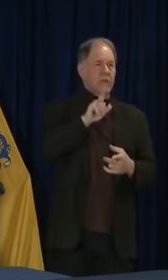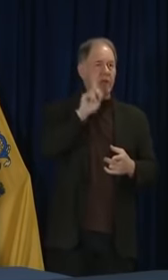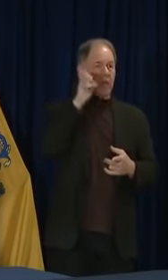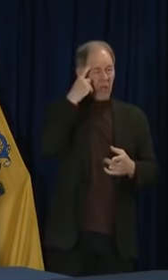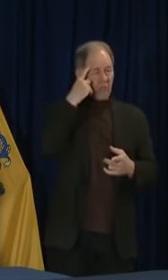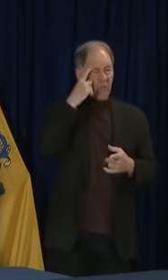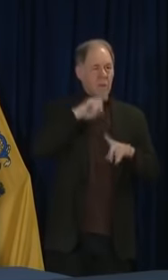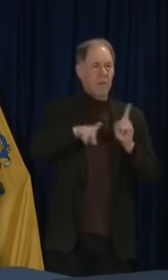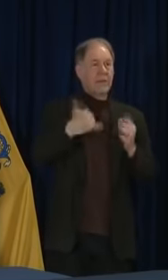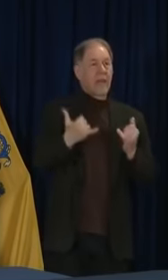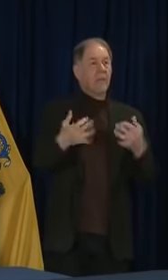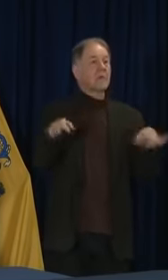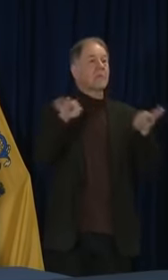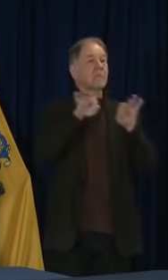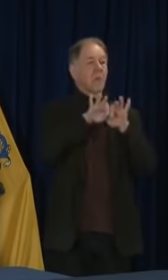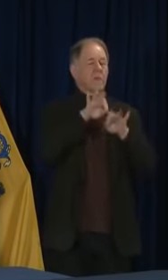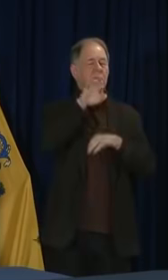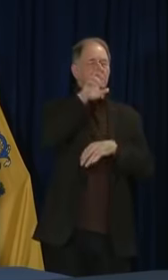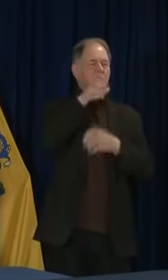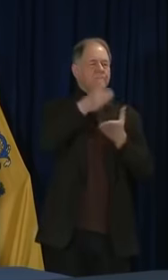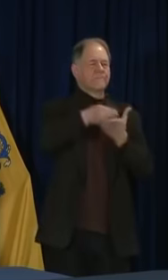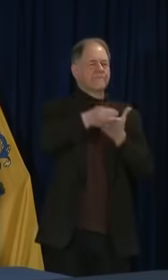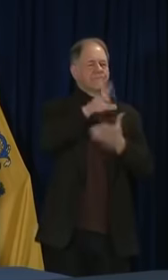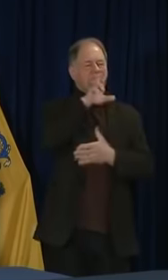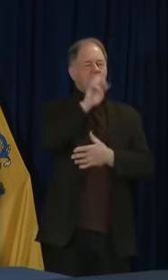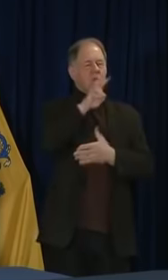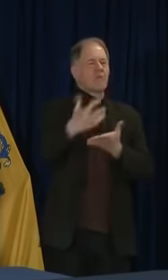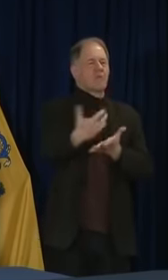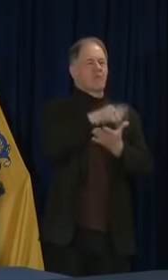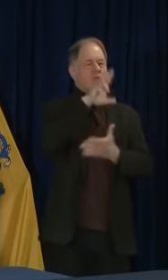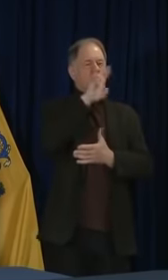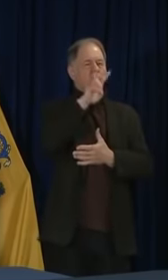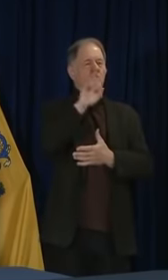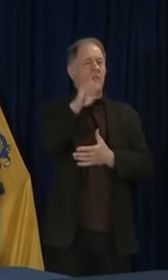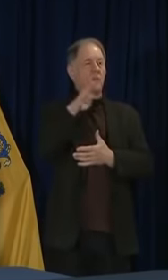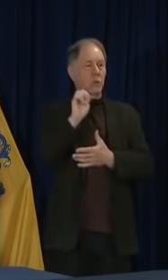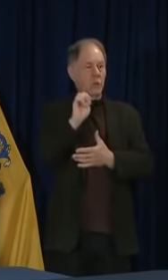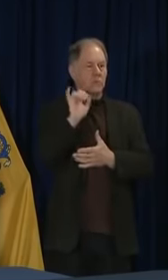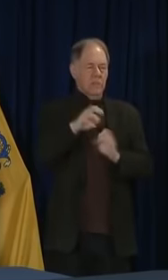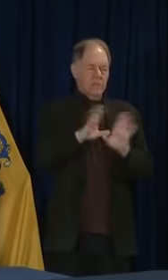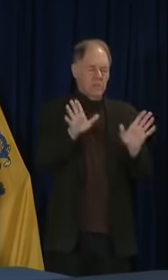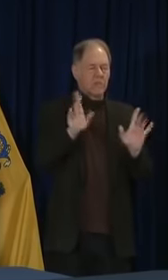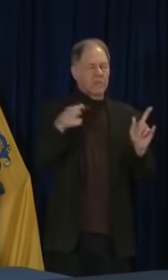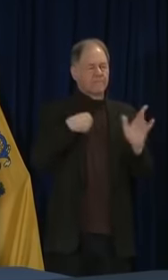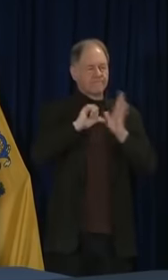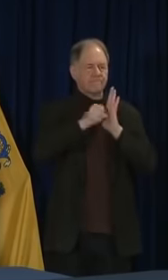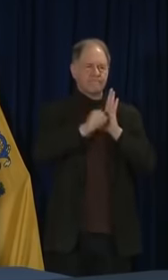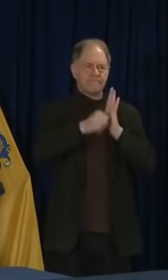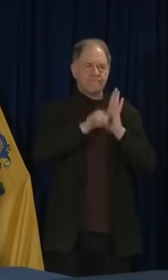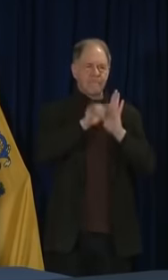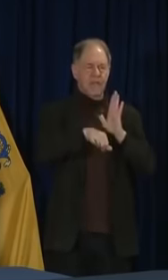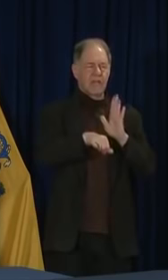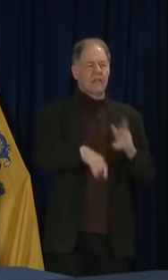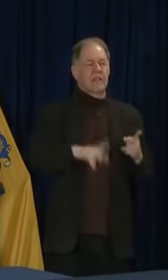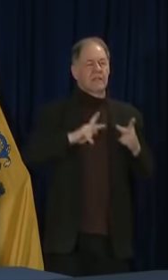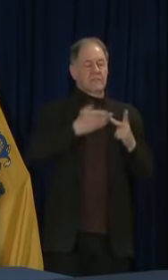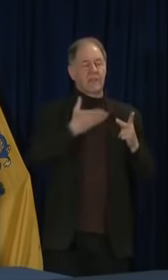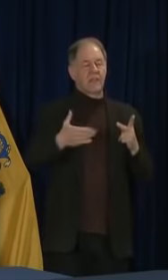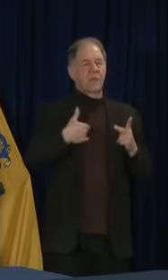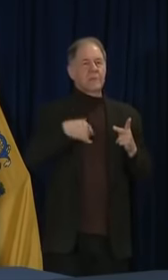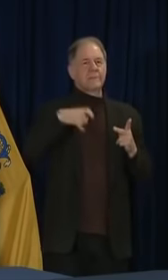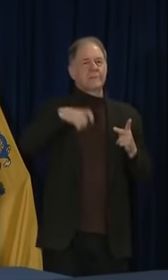really matter now more than ever before. And that's a point that I think is an obvious one, but I want to make that point. And secondly, we're